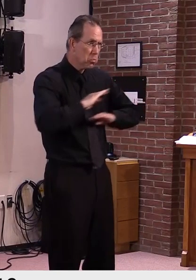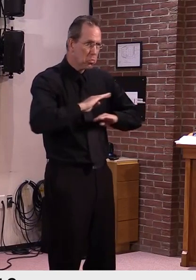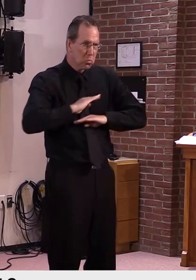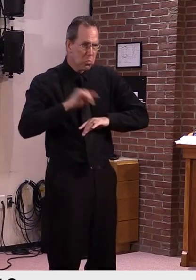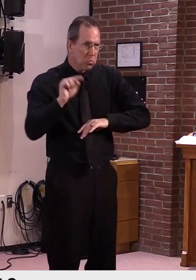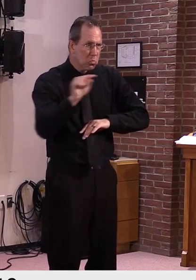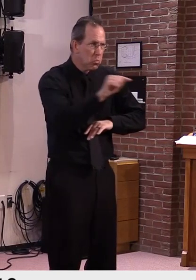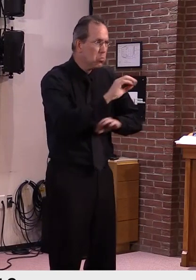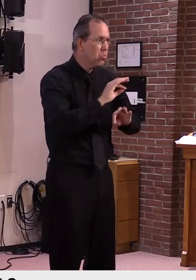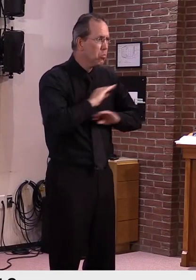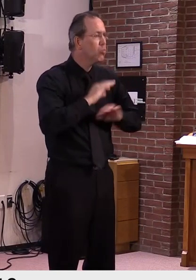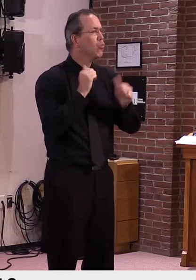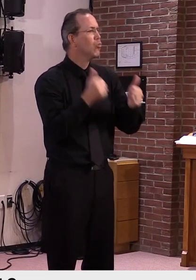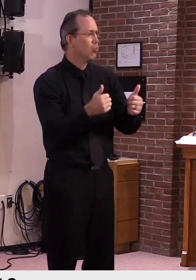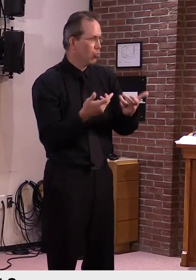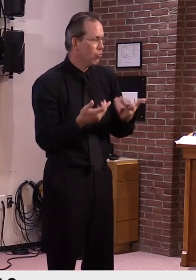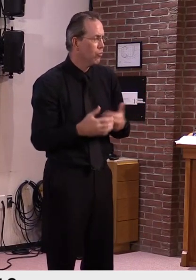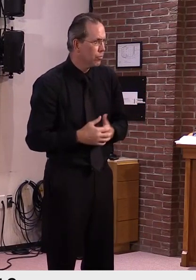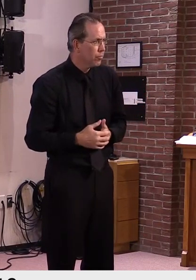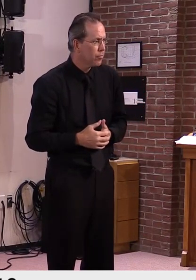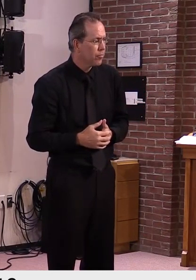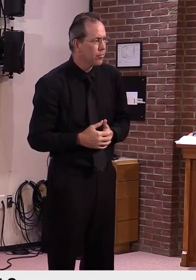in the state.